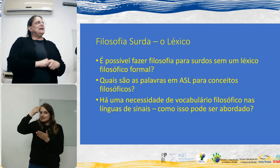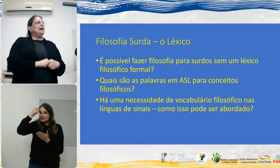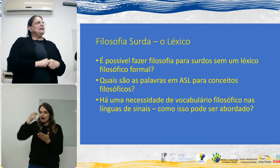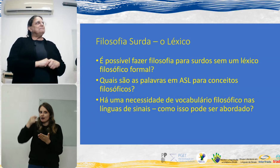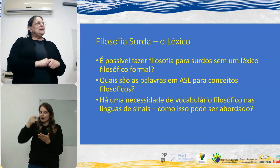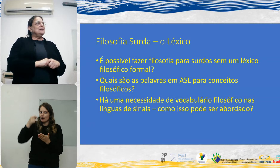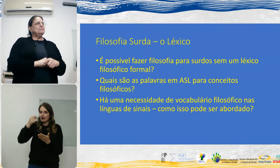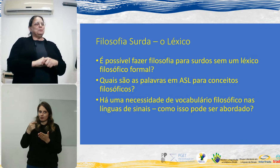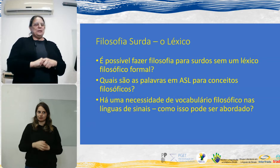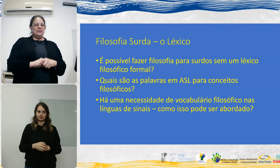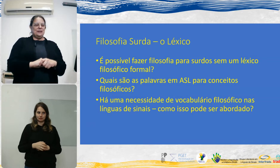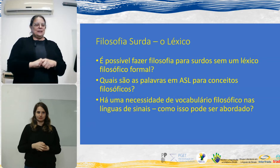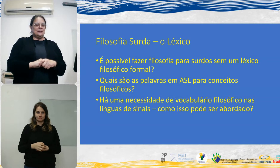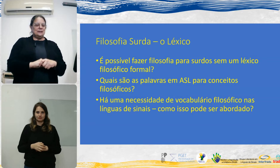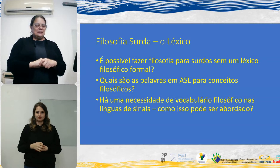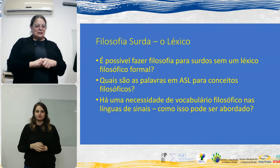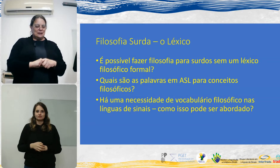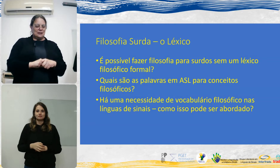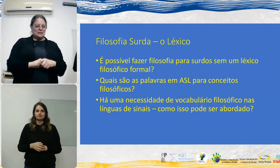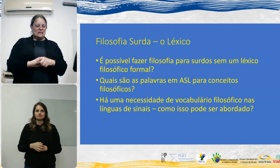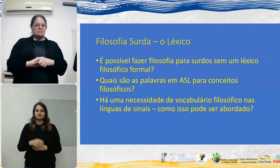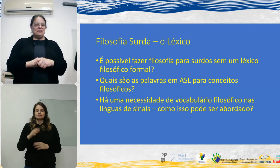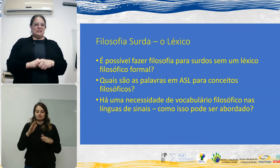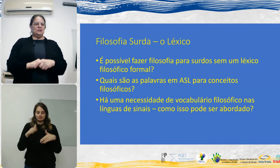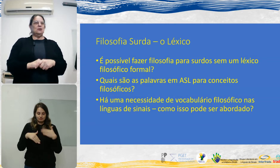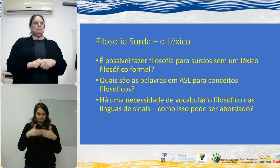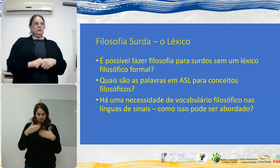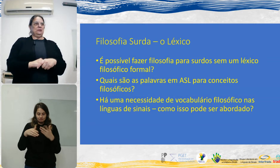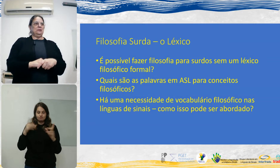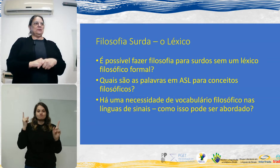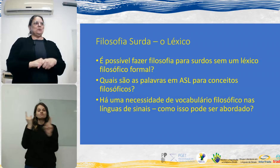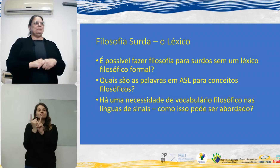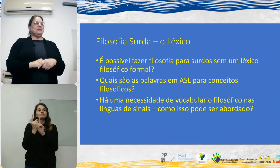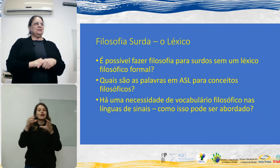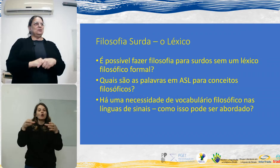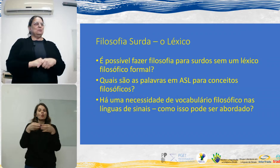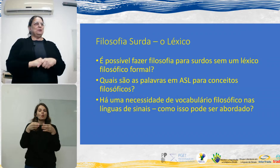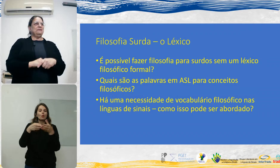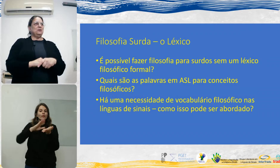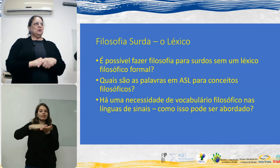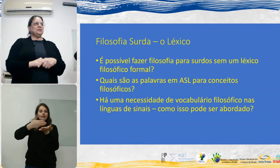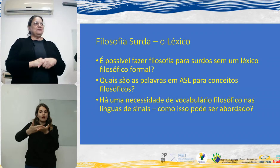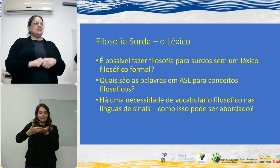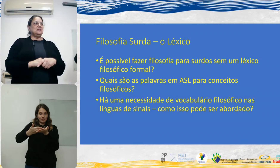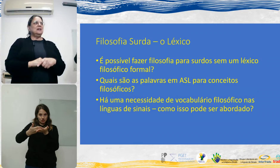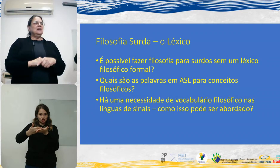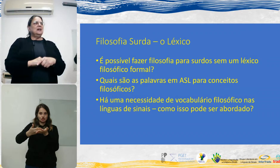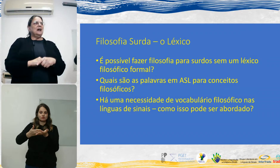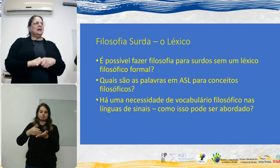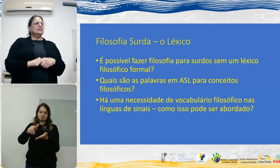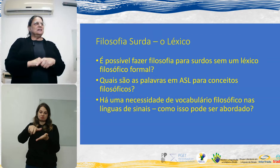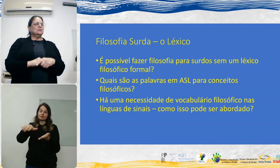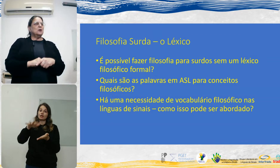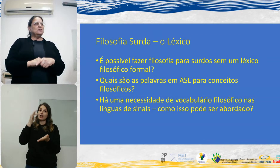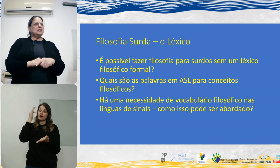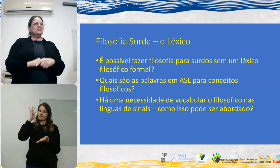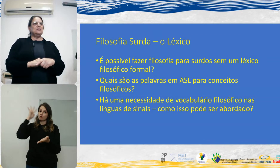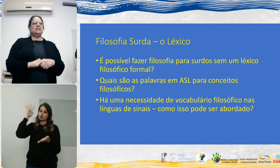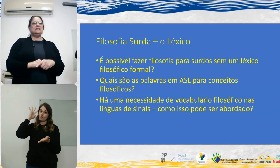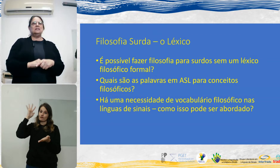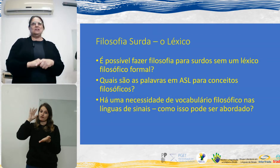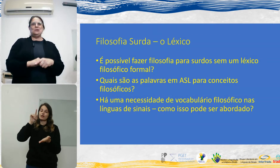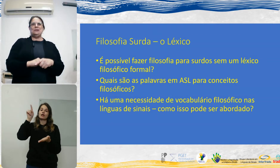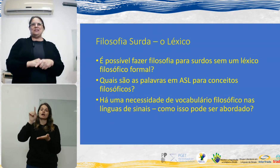I met up with a team of interpreters who had been interpreting philosophy at